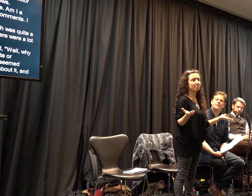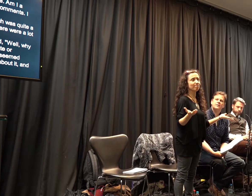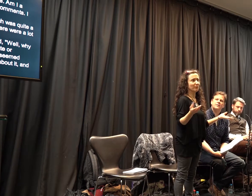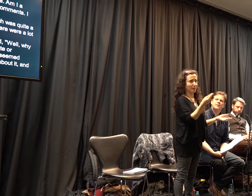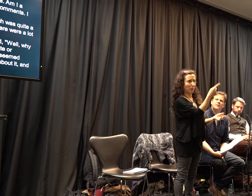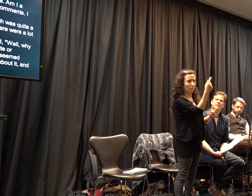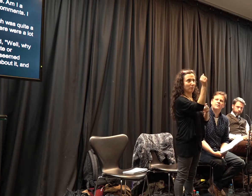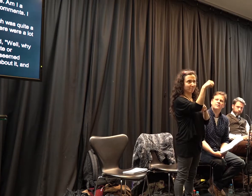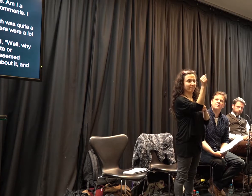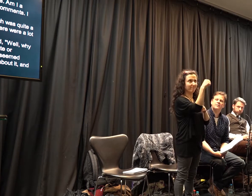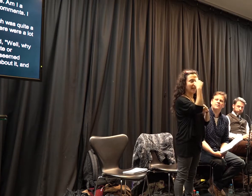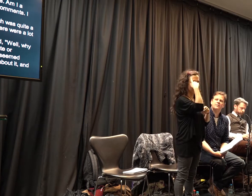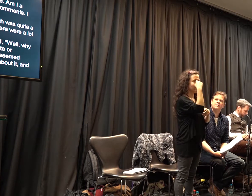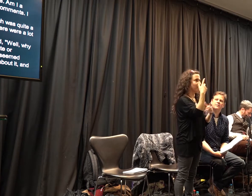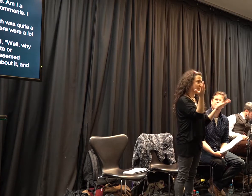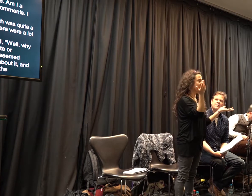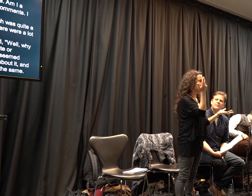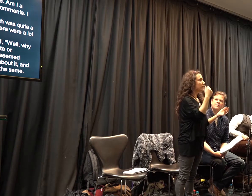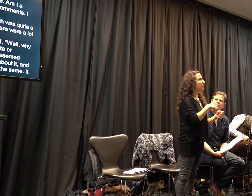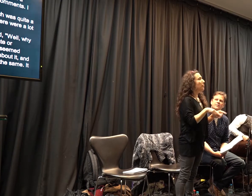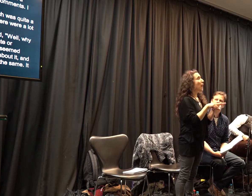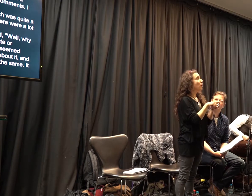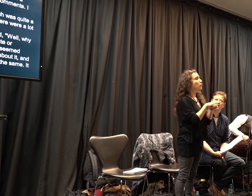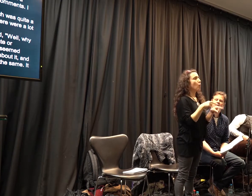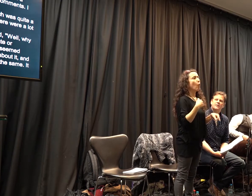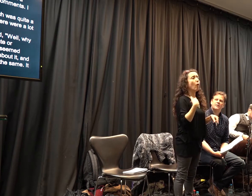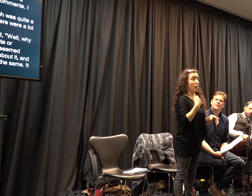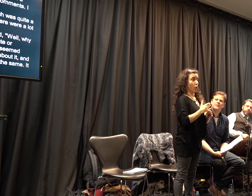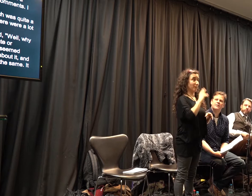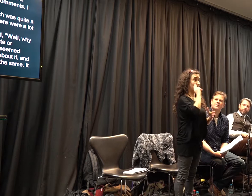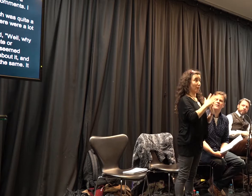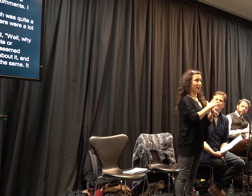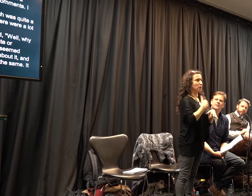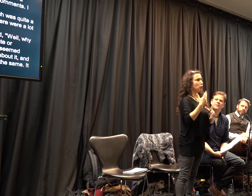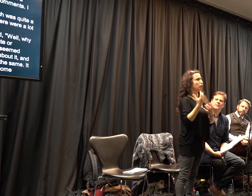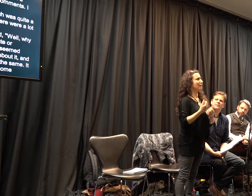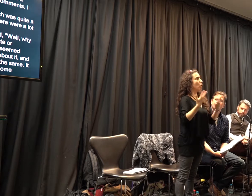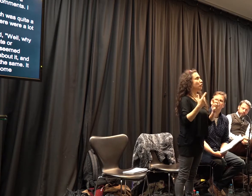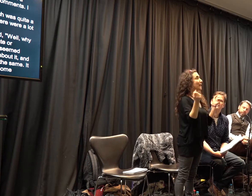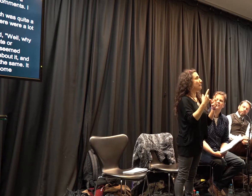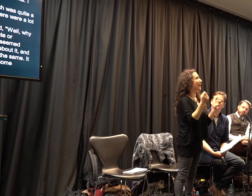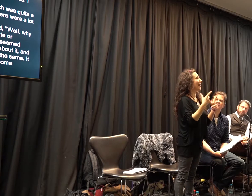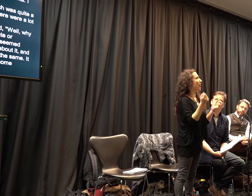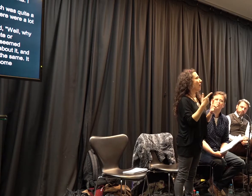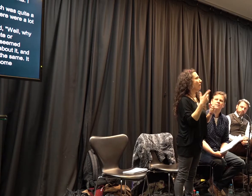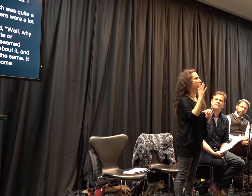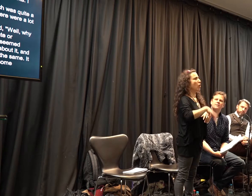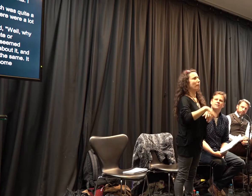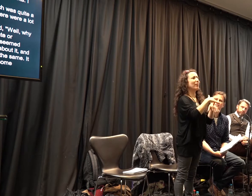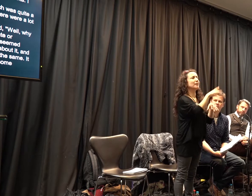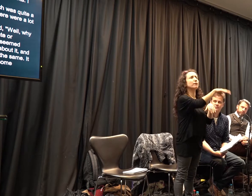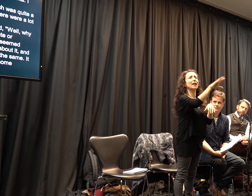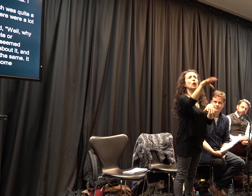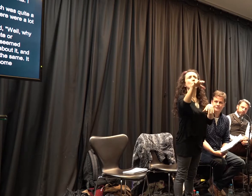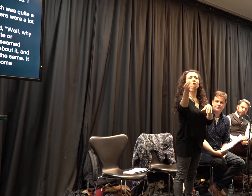performances was the same, and it had been the same for 30 years. And I can see some nodding heads in the audience. With my work at Definitely